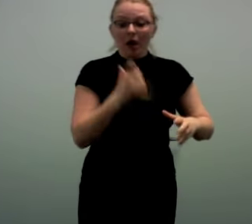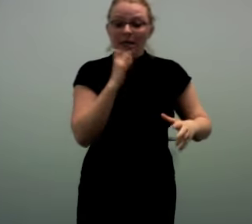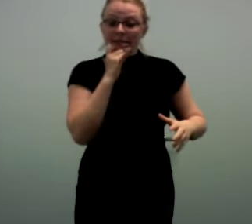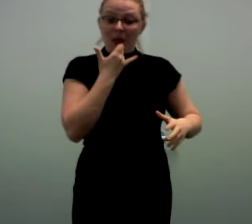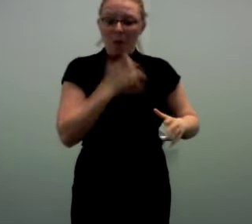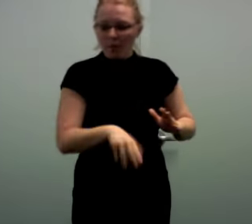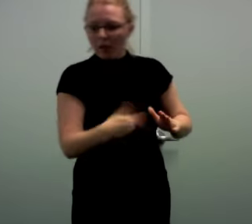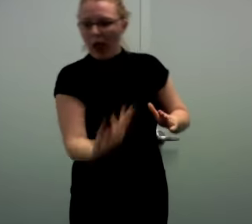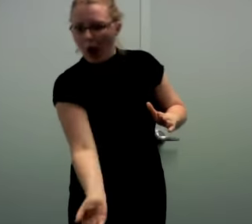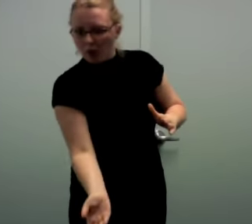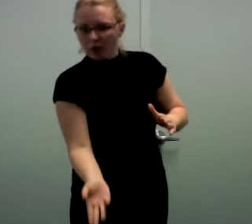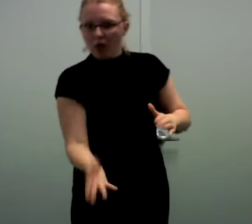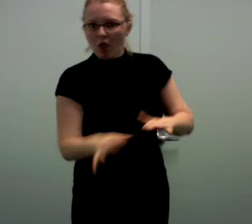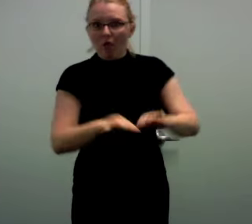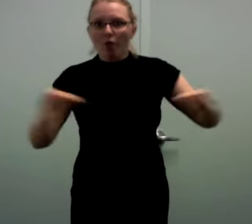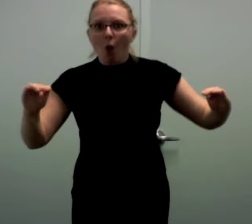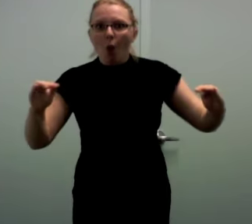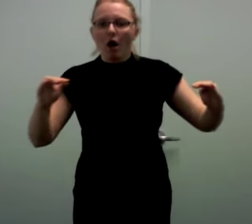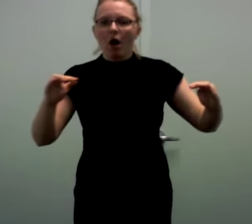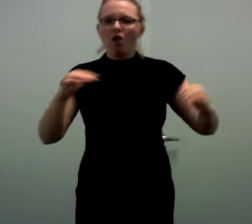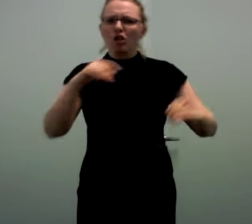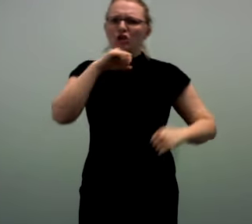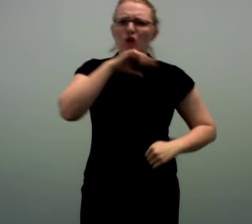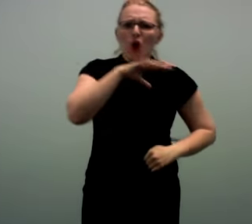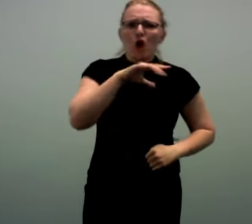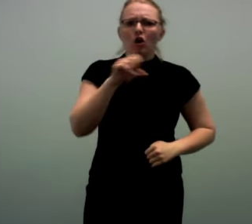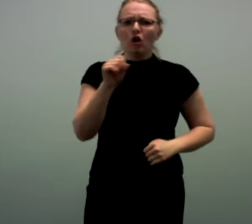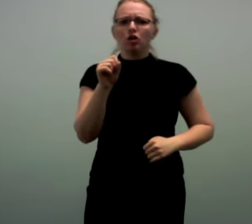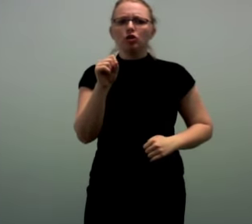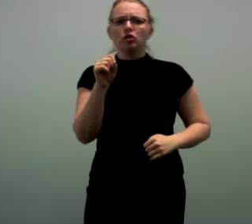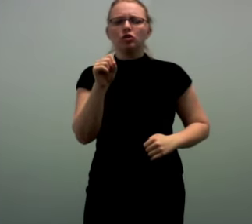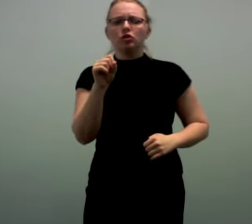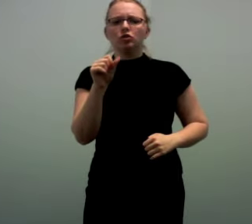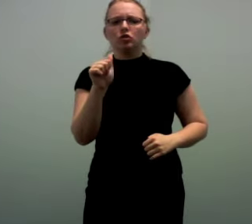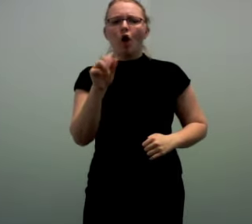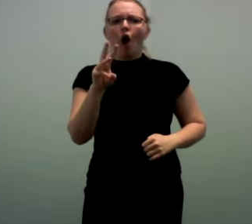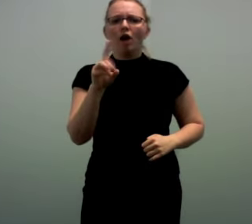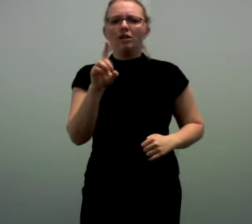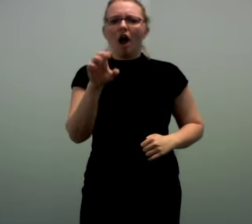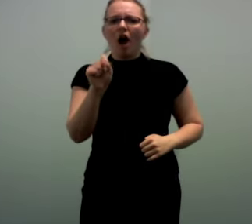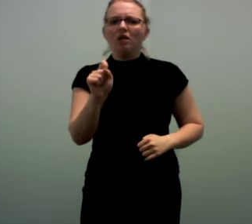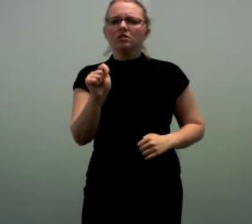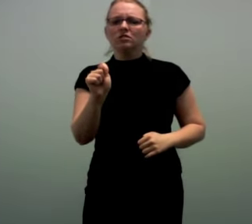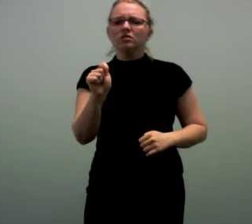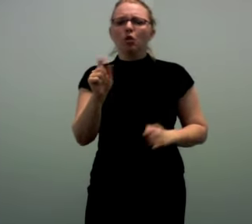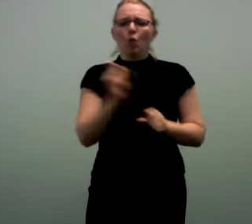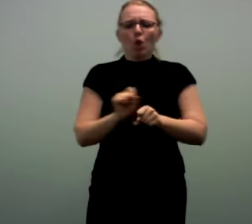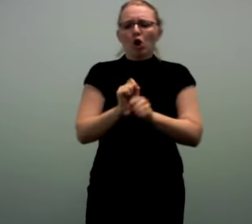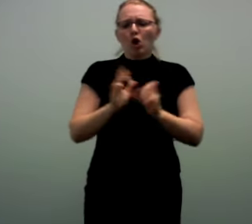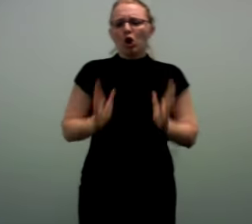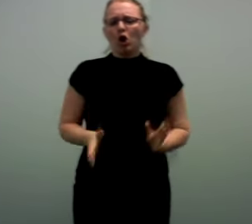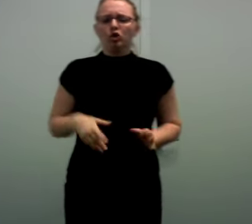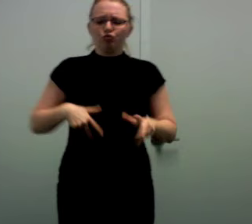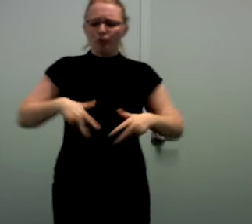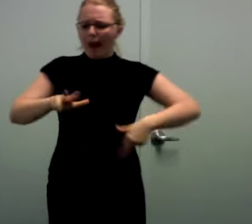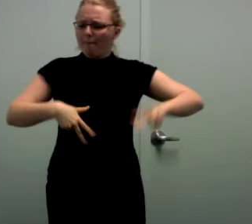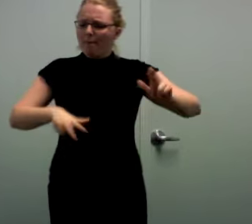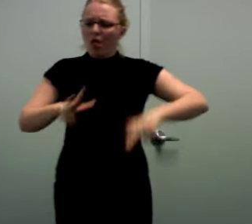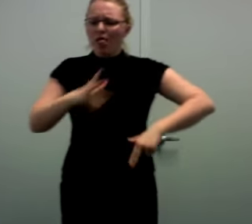dirt and sawdust, where the workers had trampled and spit uncounted billions of consumption